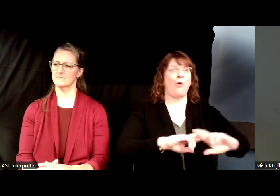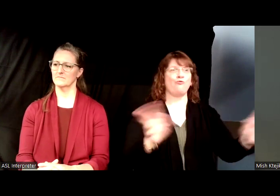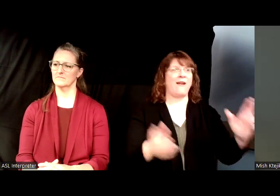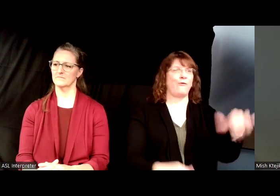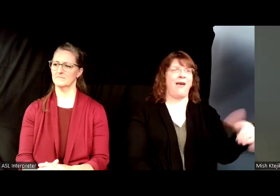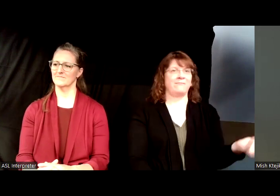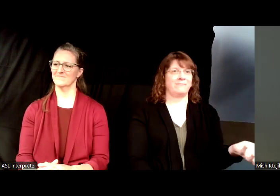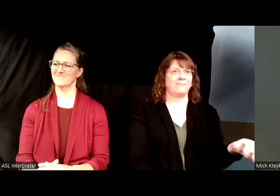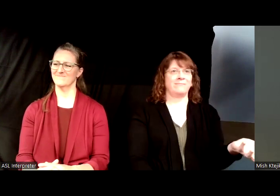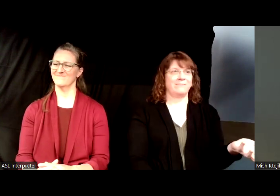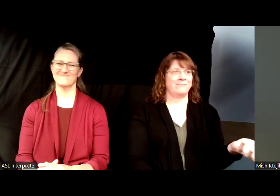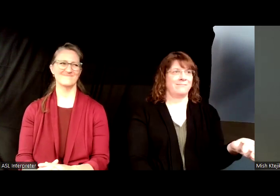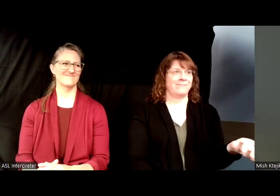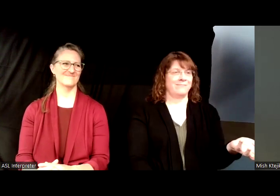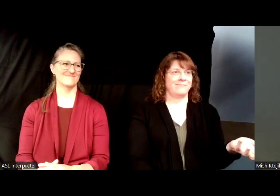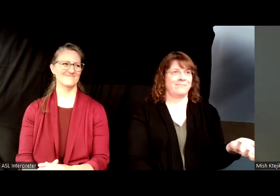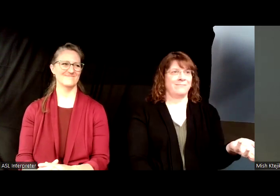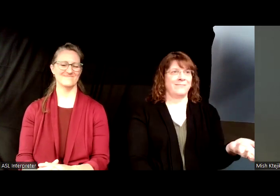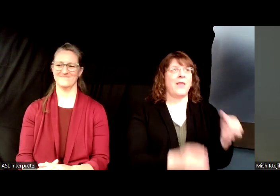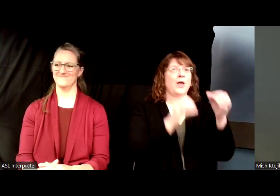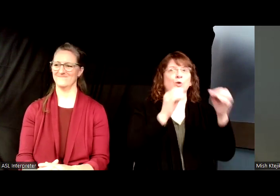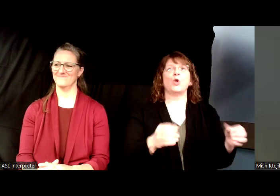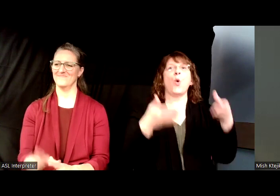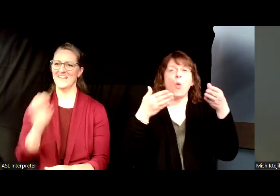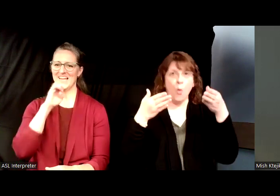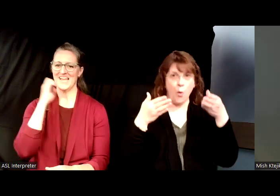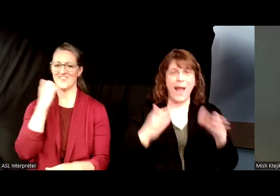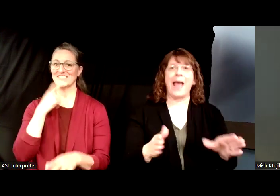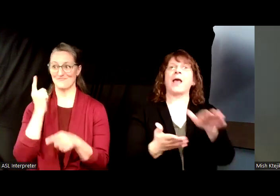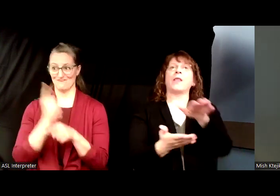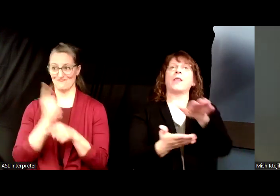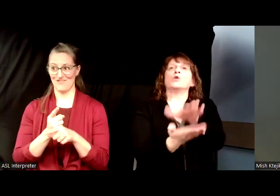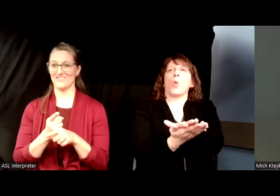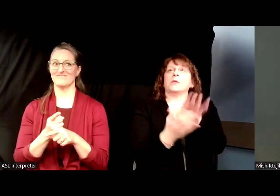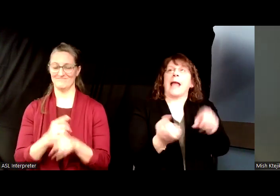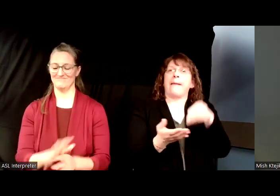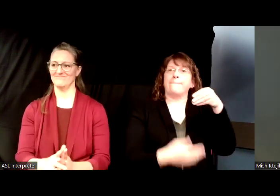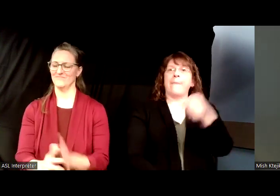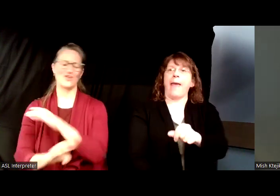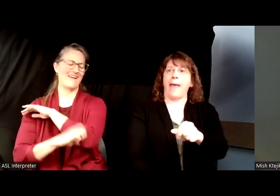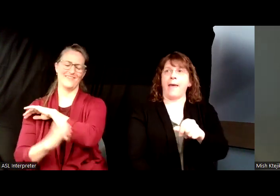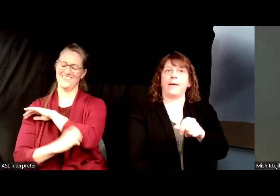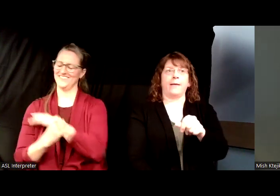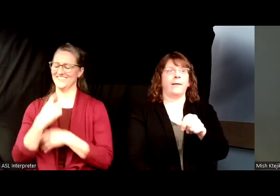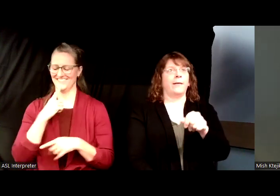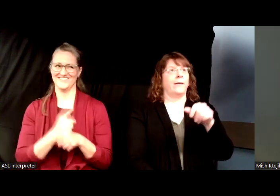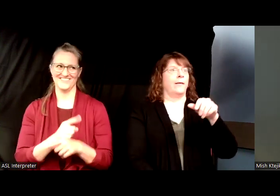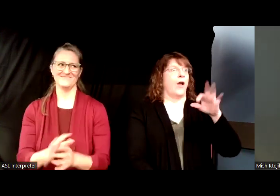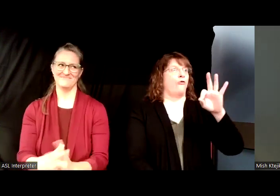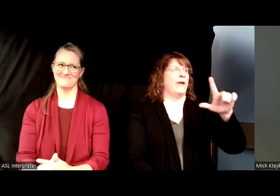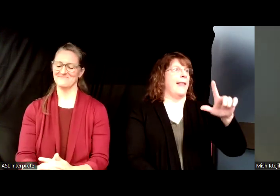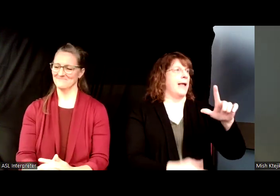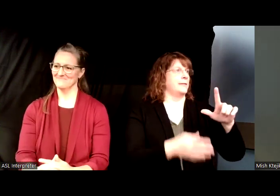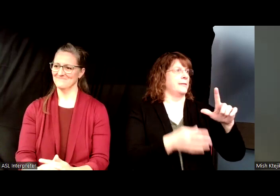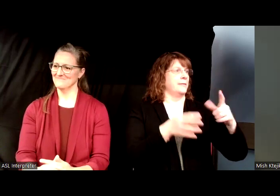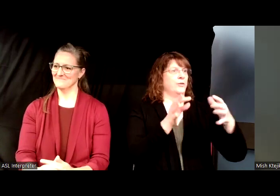But the schools are not ready for that. We don't have the infrastructure to actually pay those professionals. No school will be able